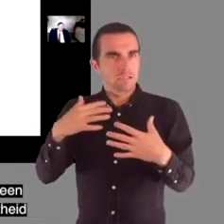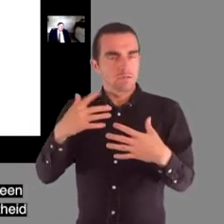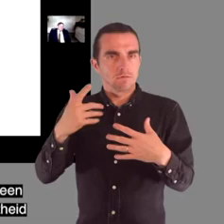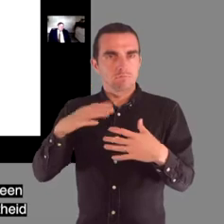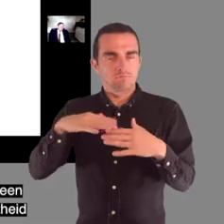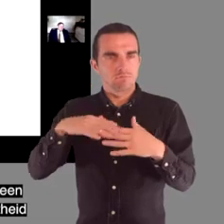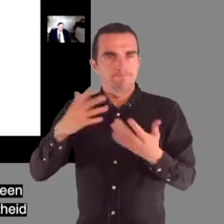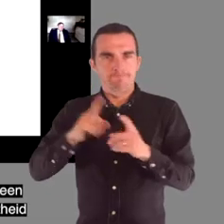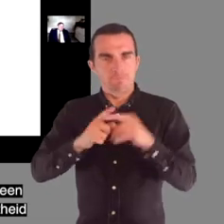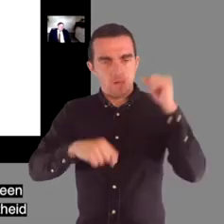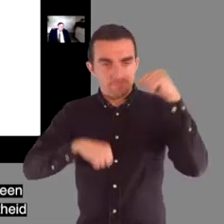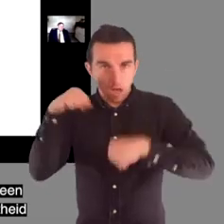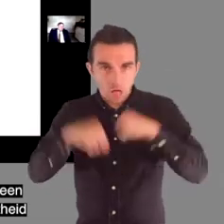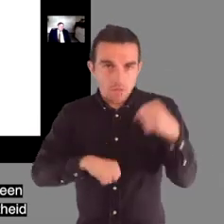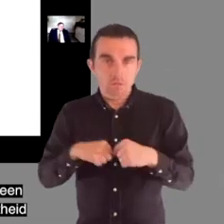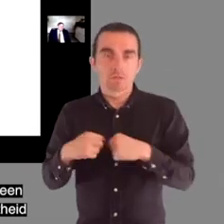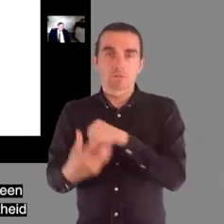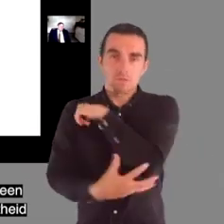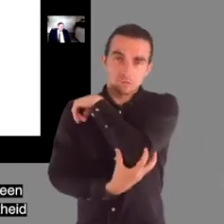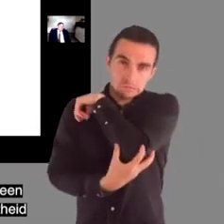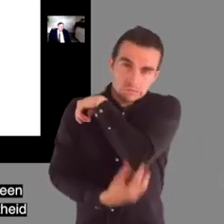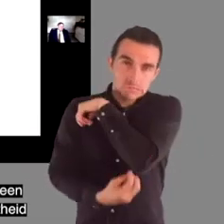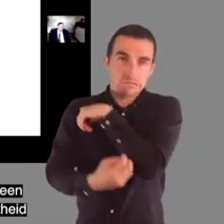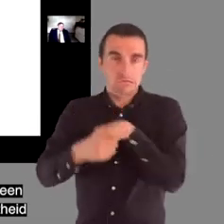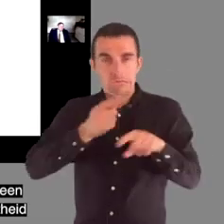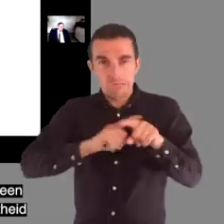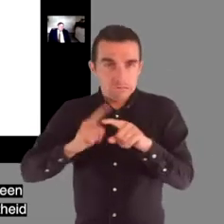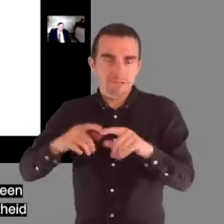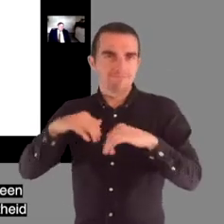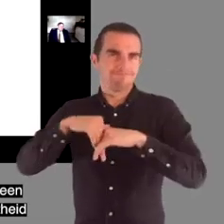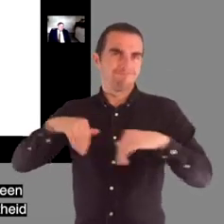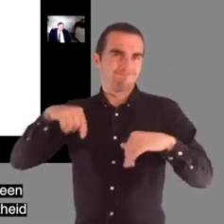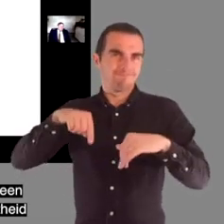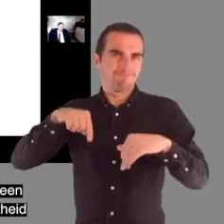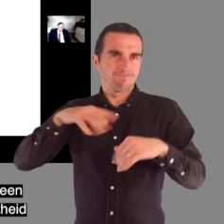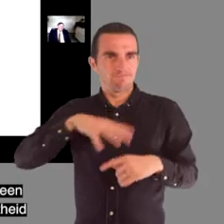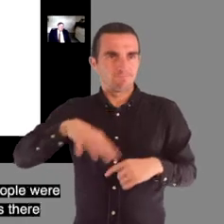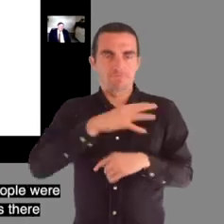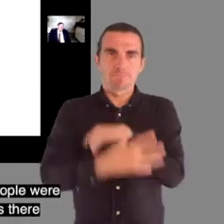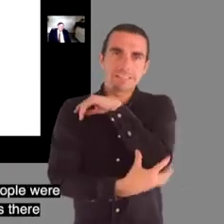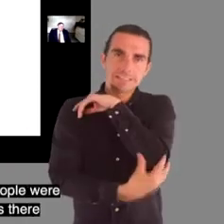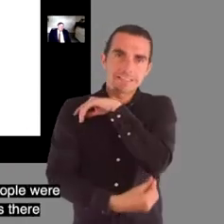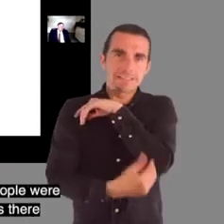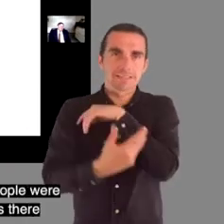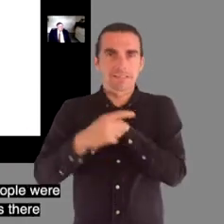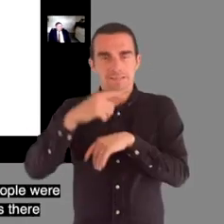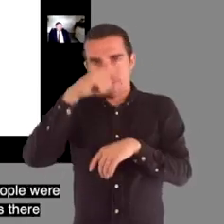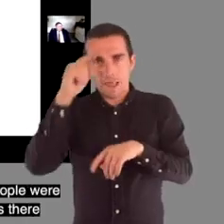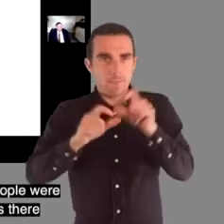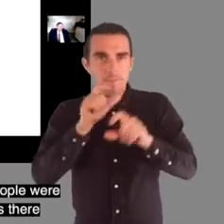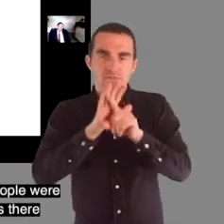highlighted that there's between violence, poverty, in the apartheid system. Remember those